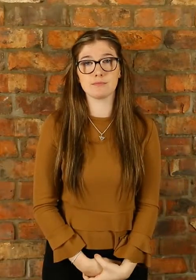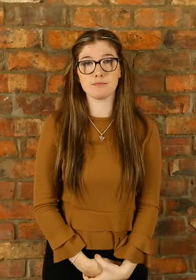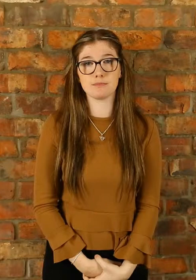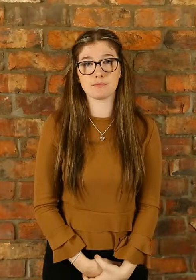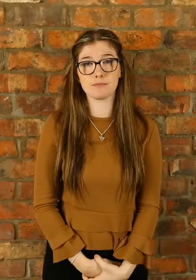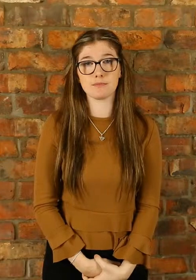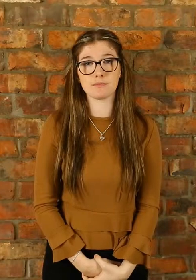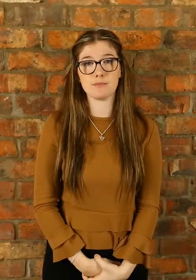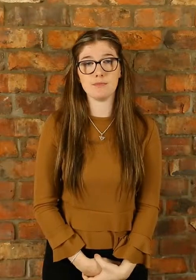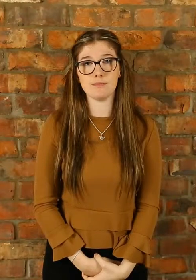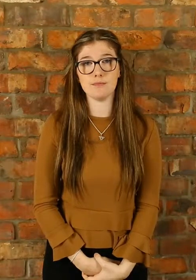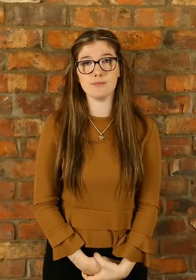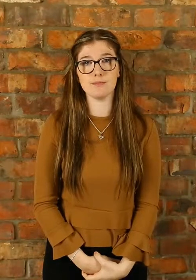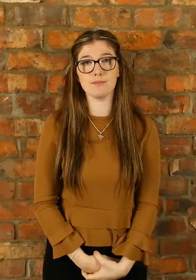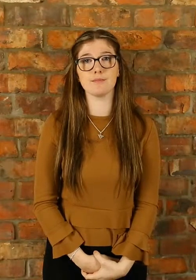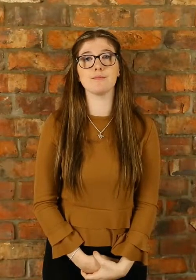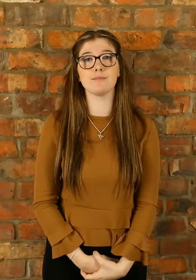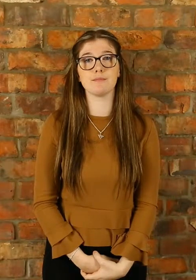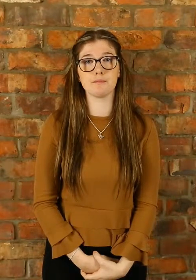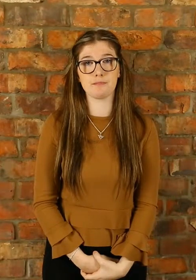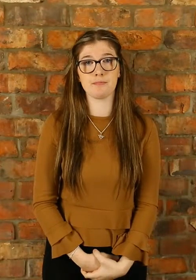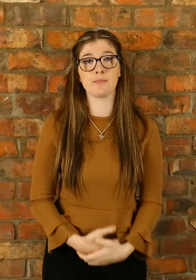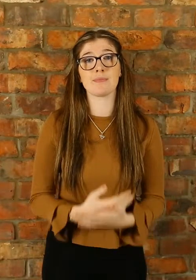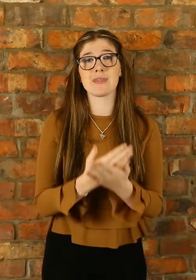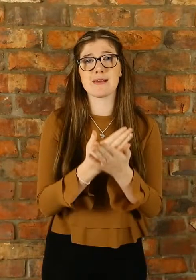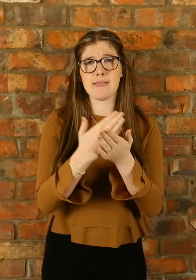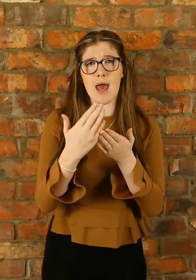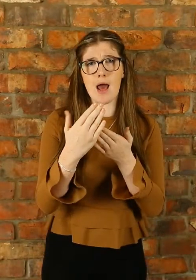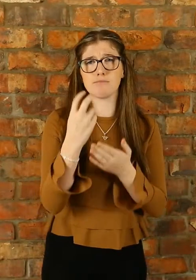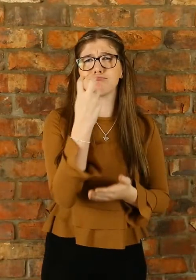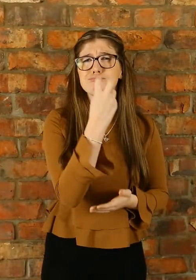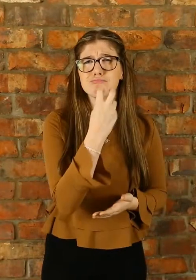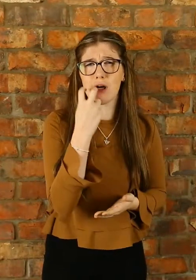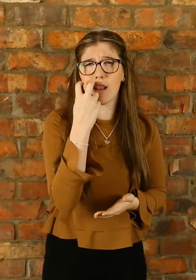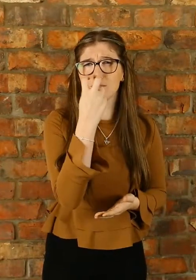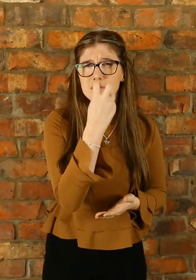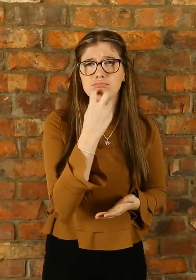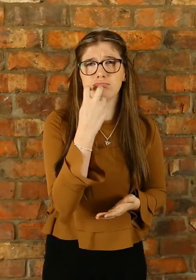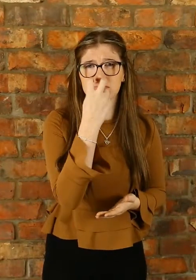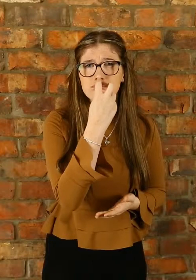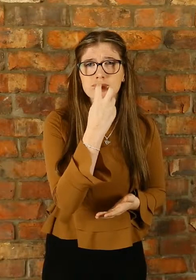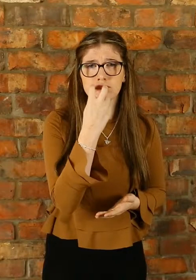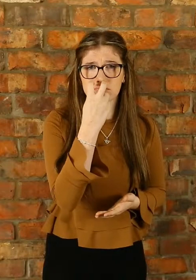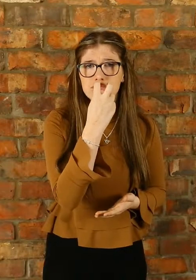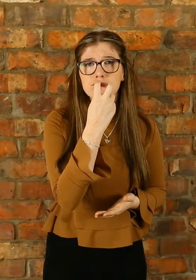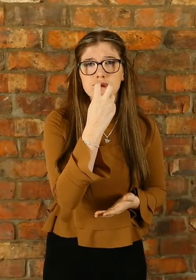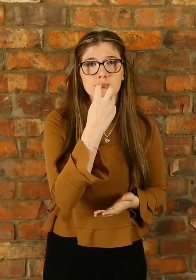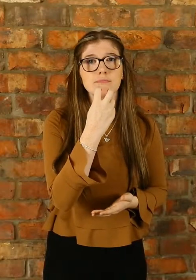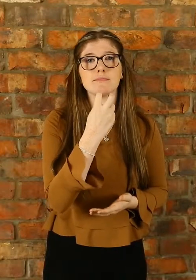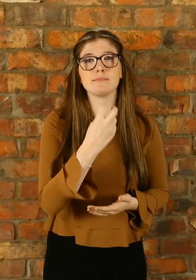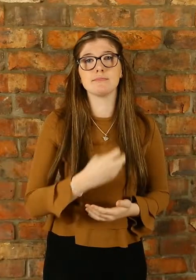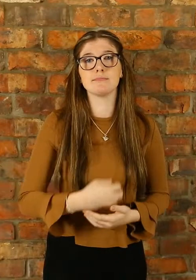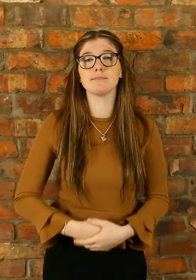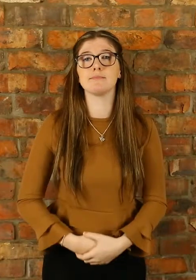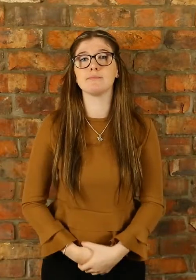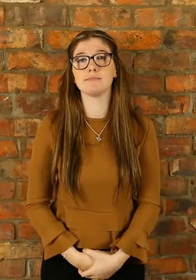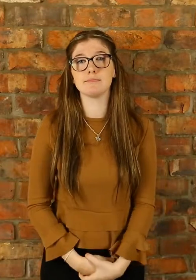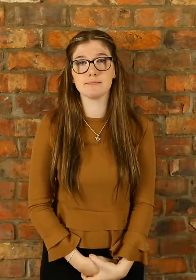got their attention before you start talking to the deaf person. Please use clear lip patterns at